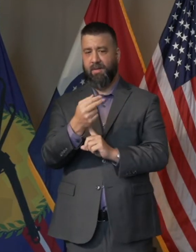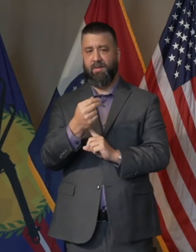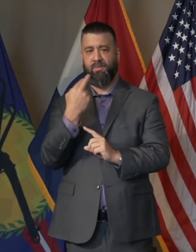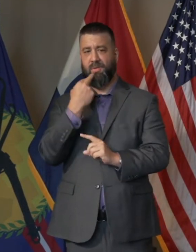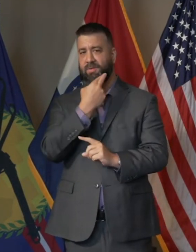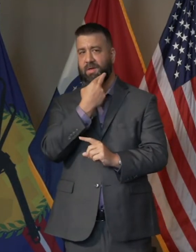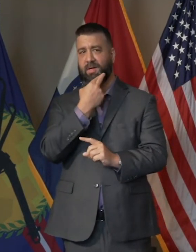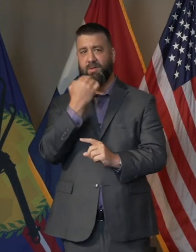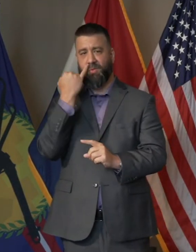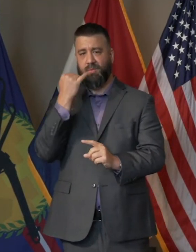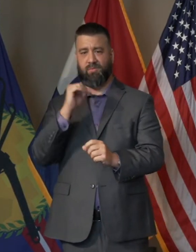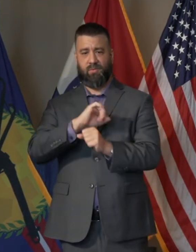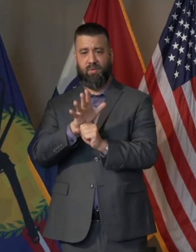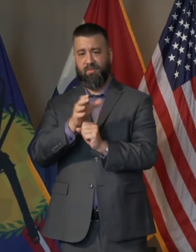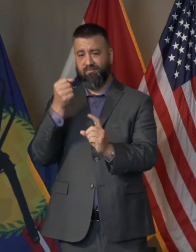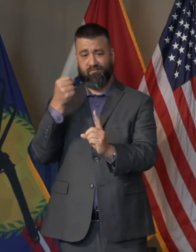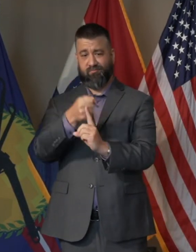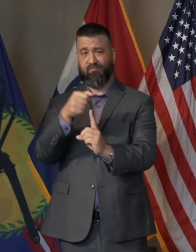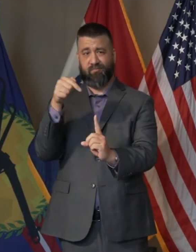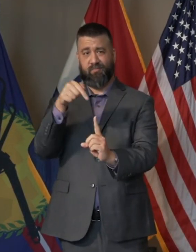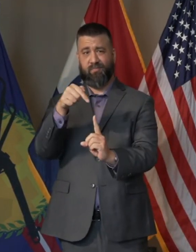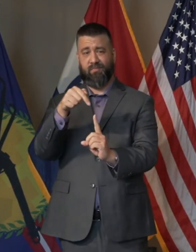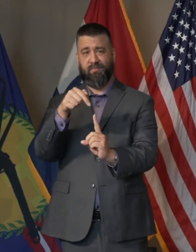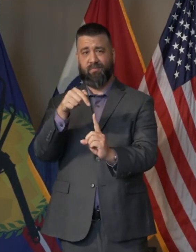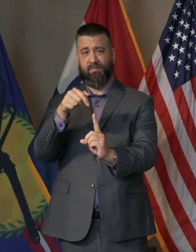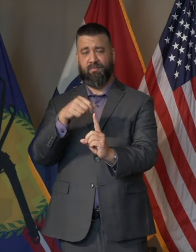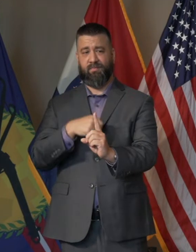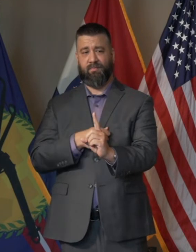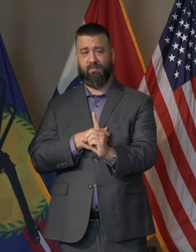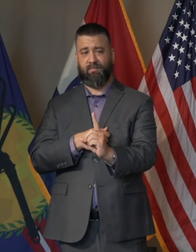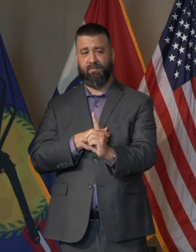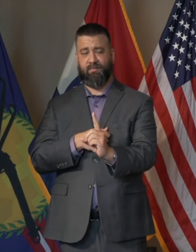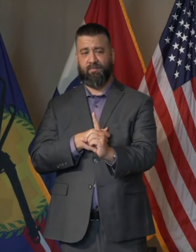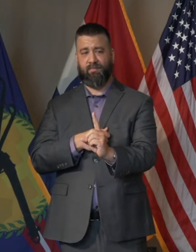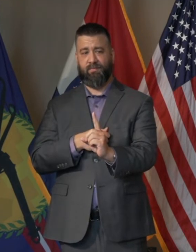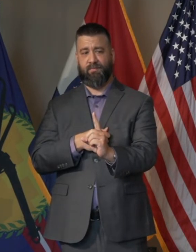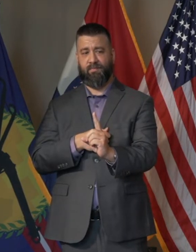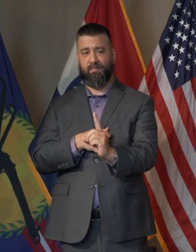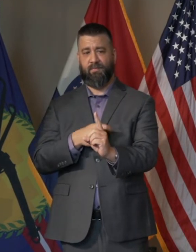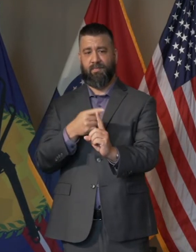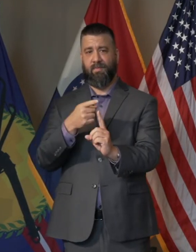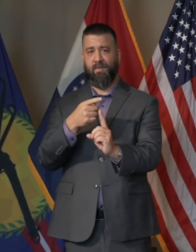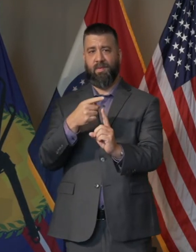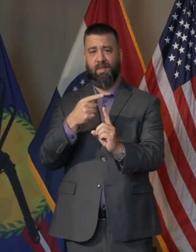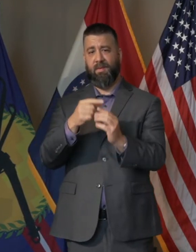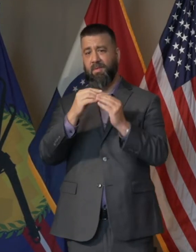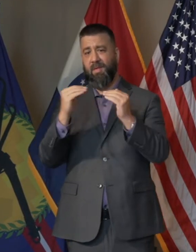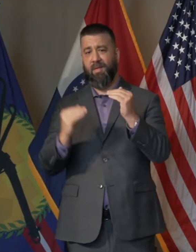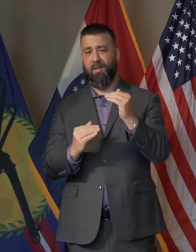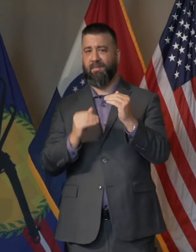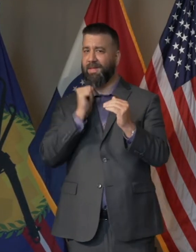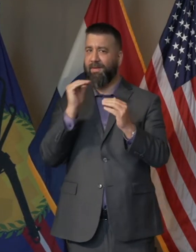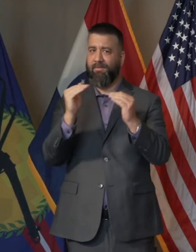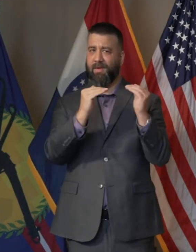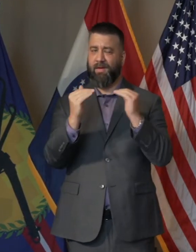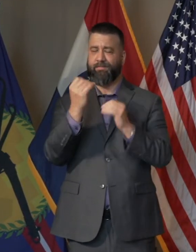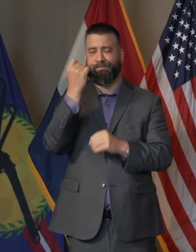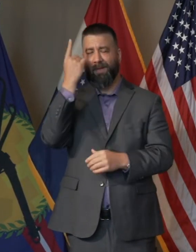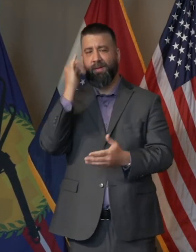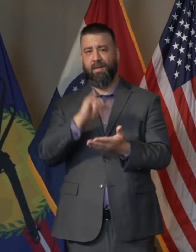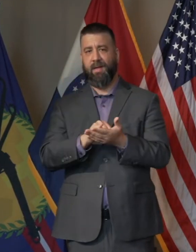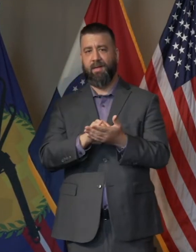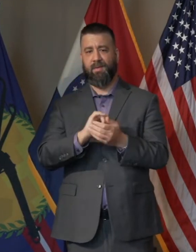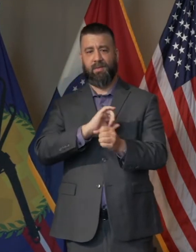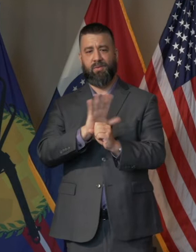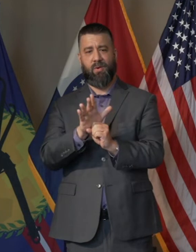impacted by this COVID-19 pandemic, as for them being disadvantaged, they are. This virus has